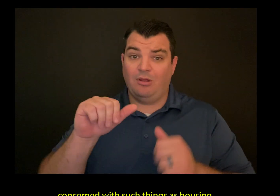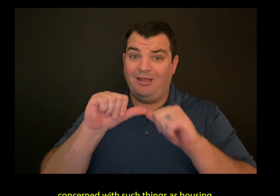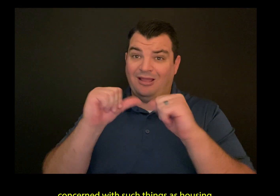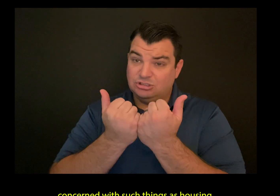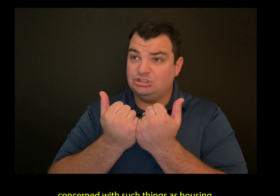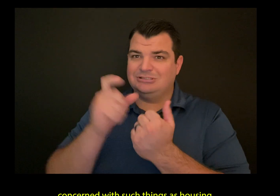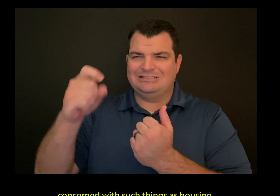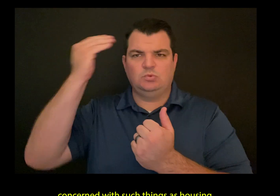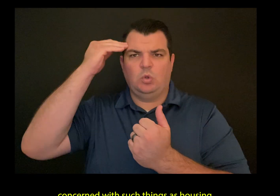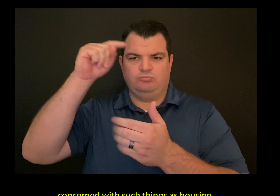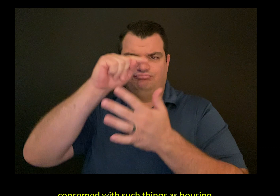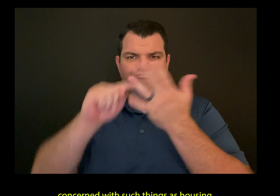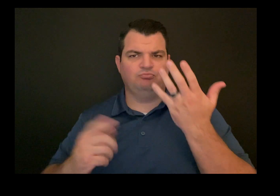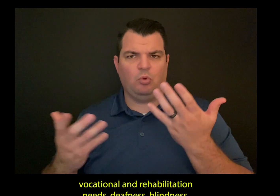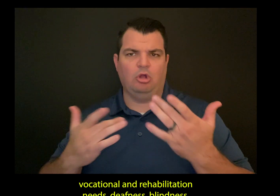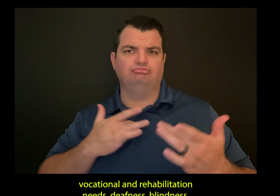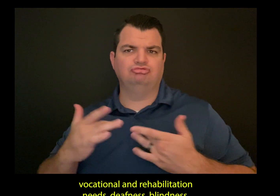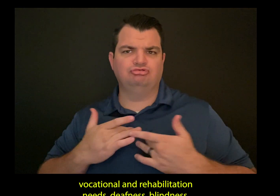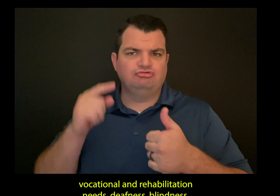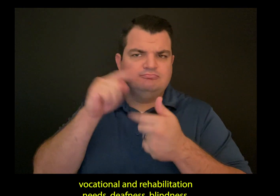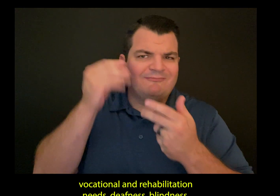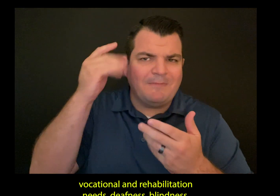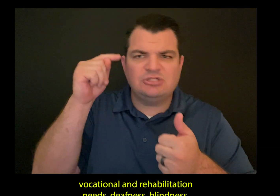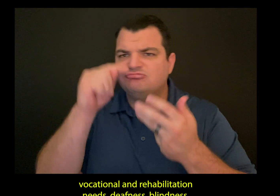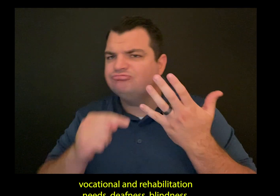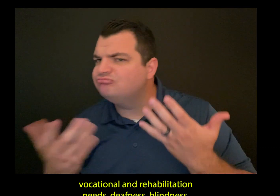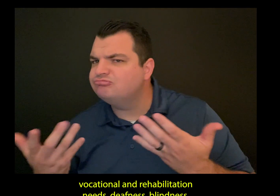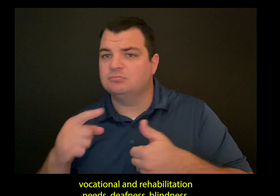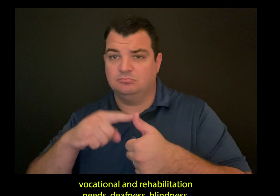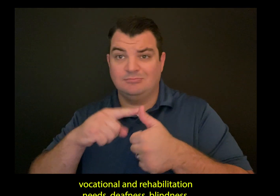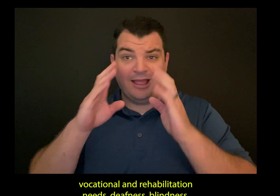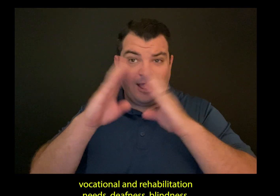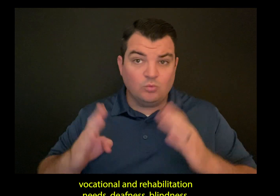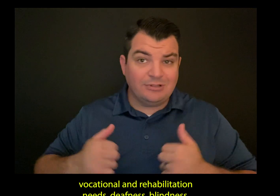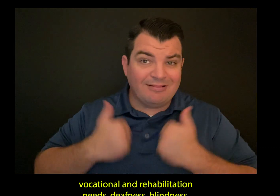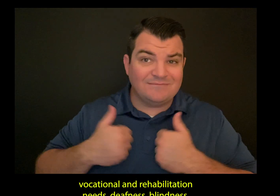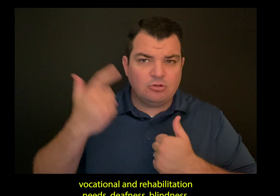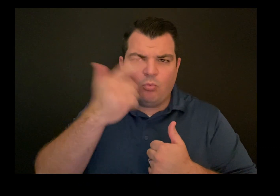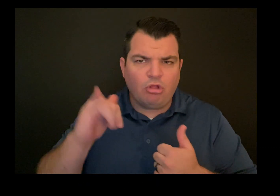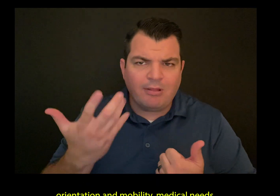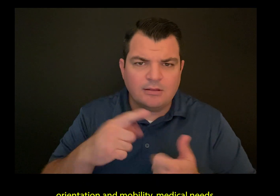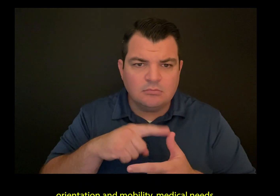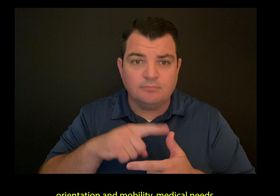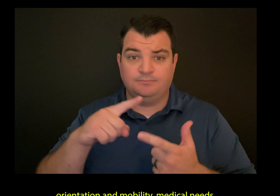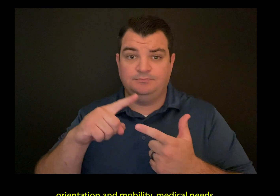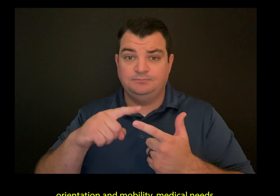Concerned with such things as housing, vocational and rehabilitation needs, deafness, blindness, orientation and